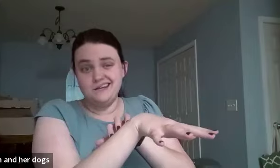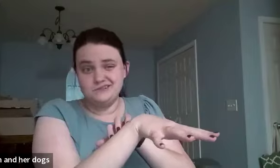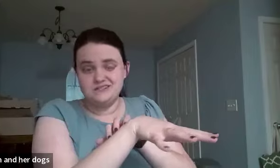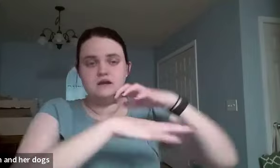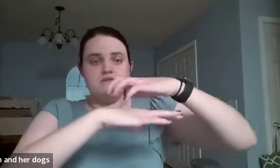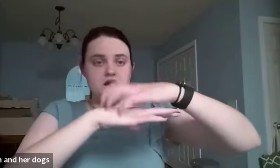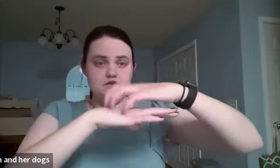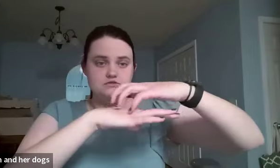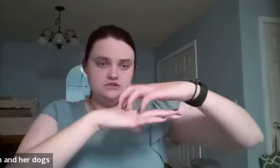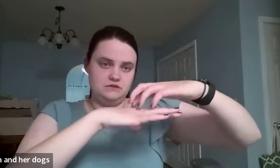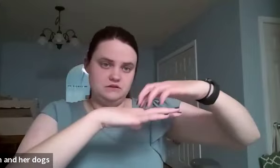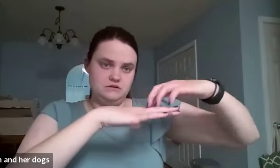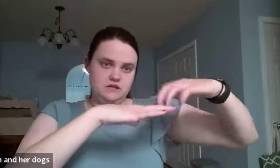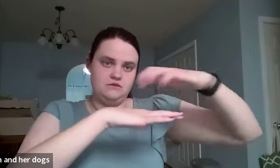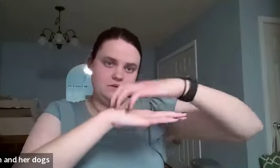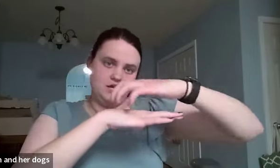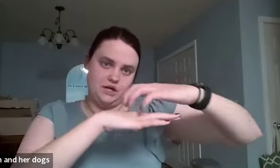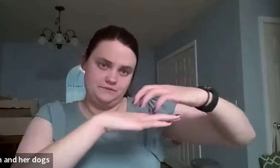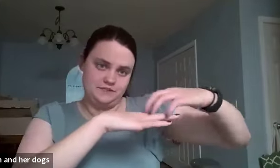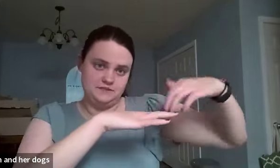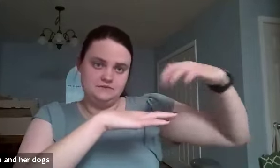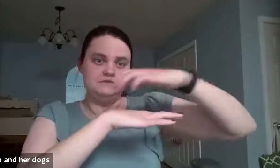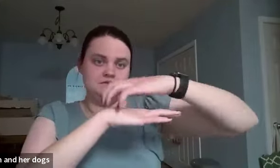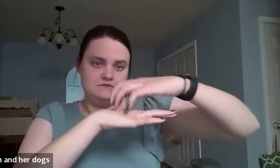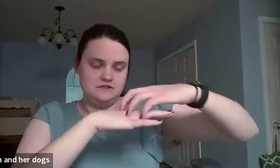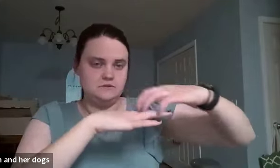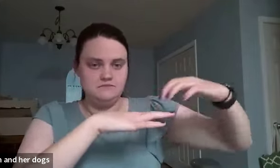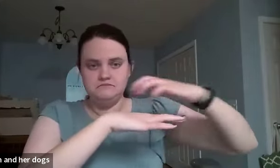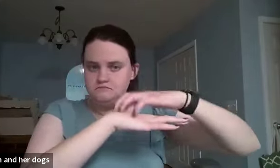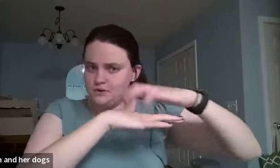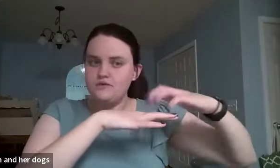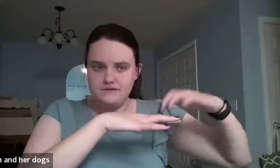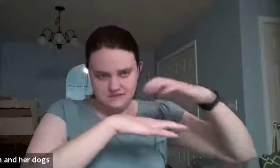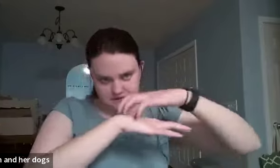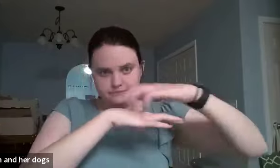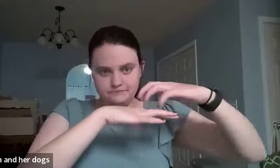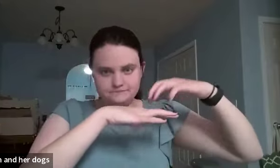do it this way. And then others will do it the other way. Grapes this way. Both I've seen.